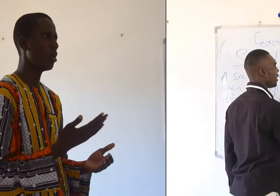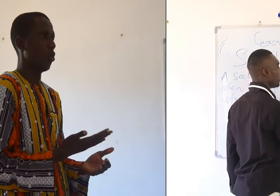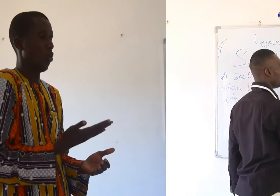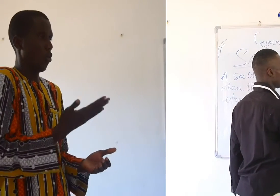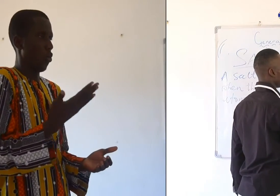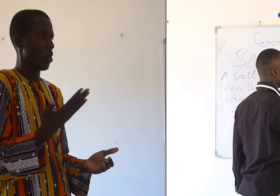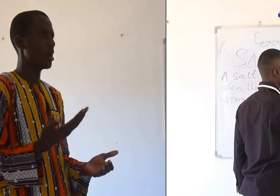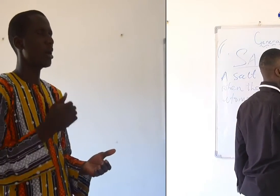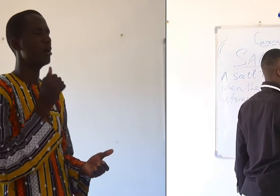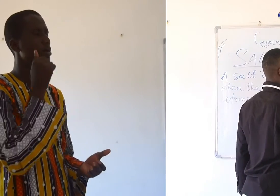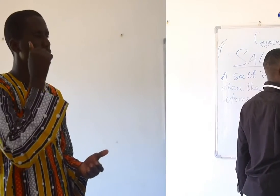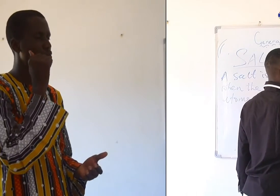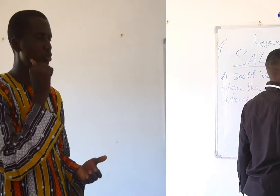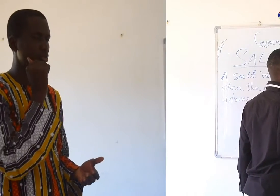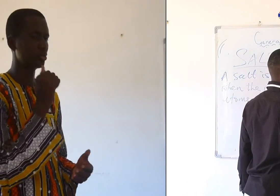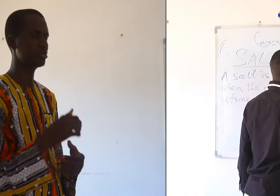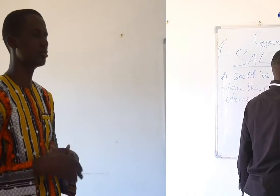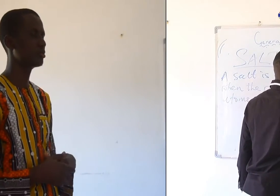by a